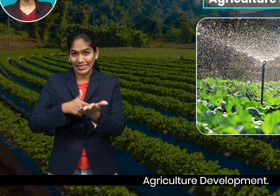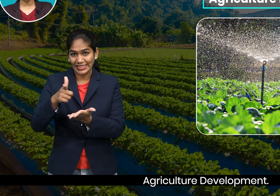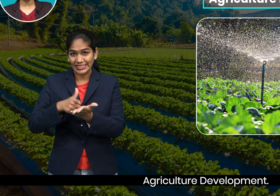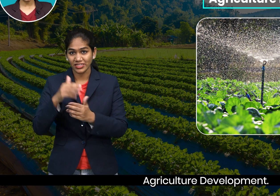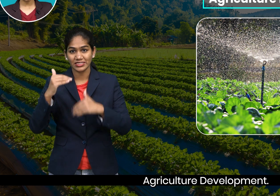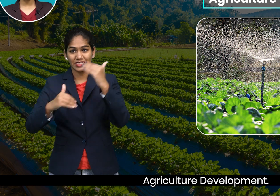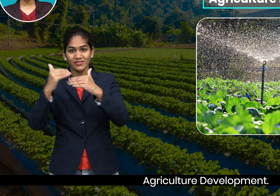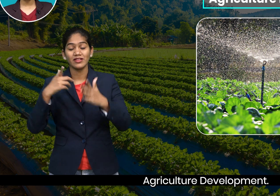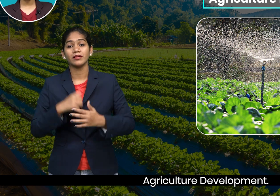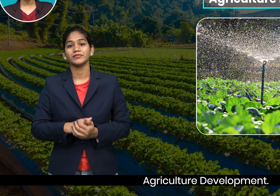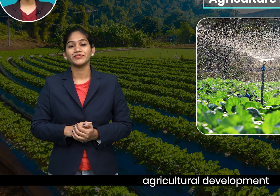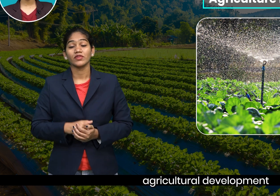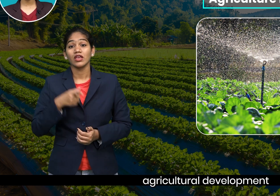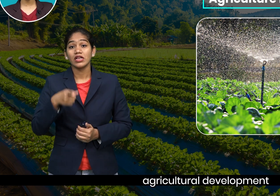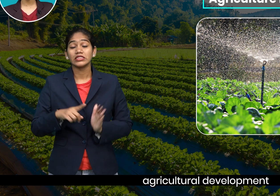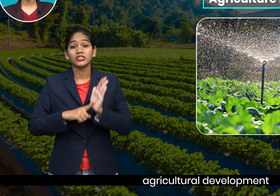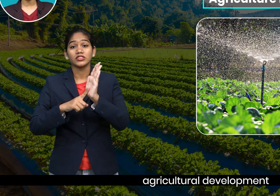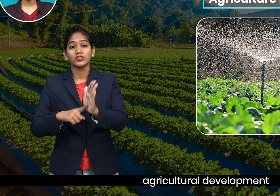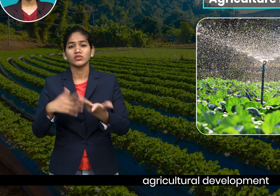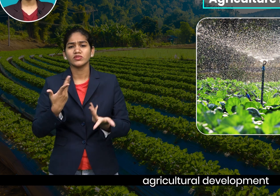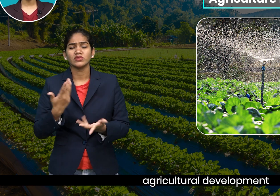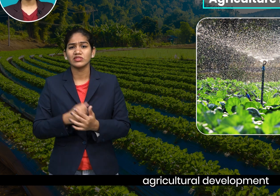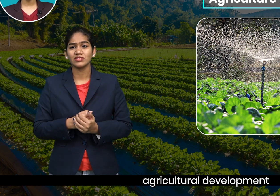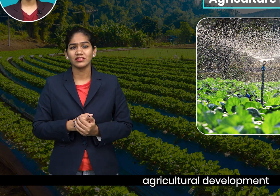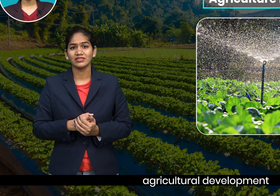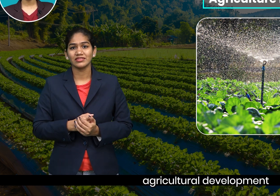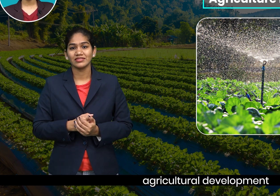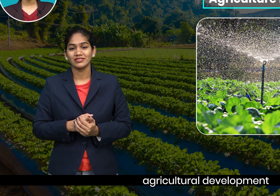Agricultural development refers to